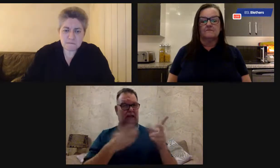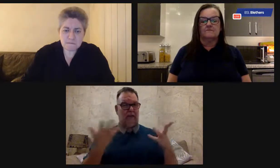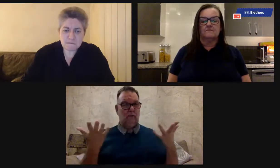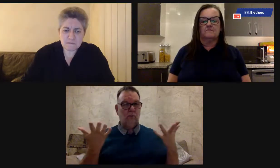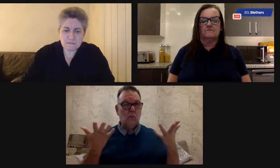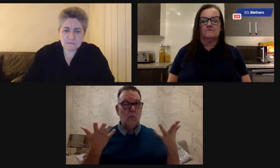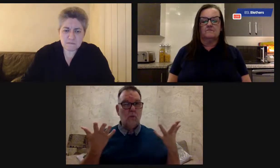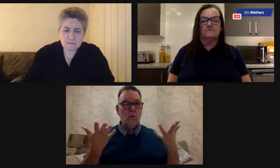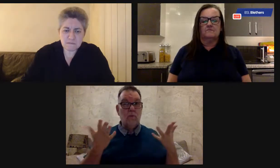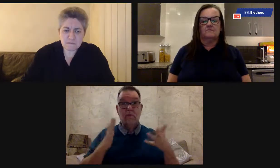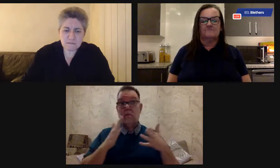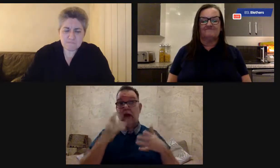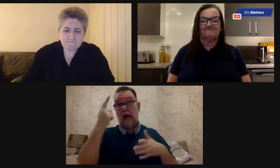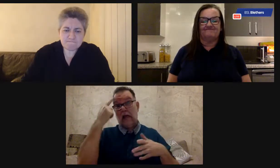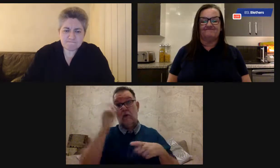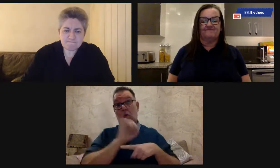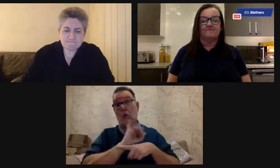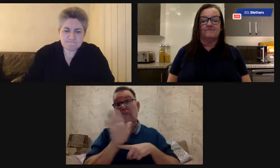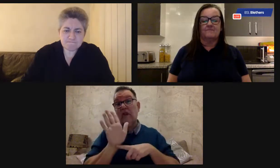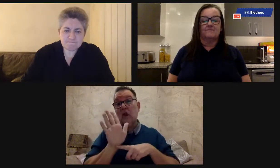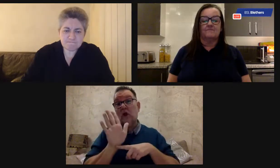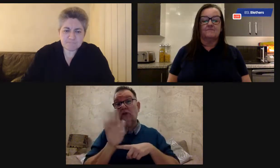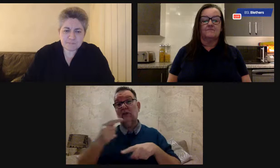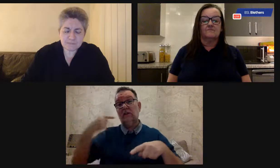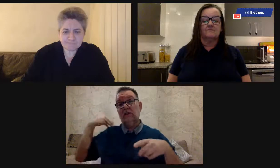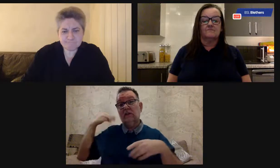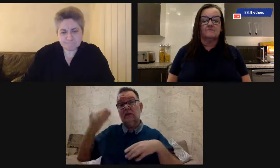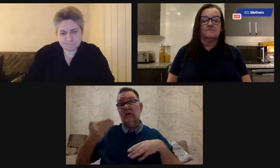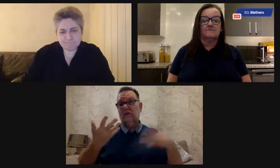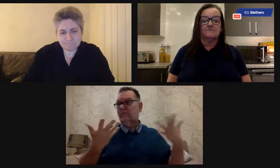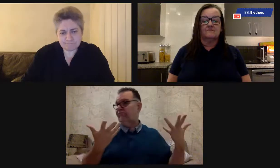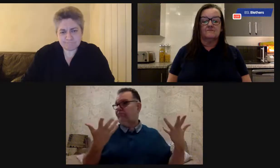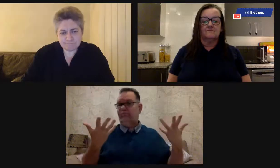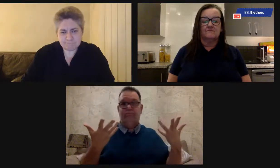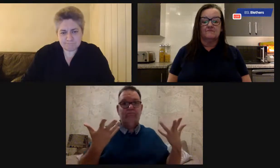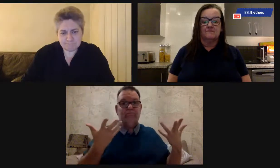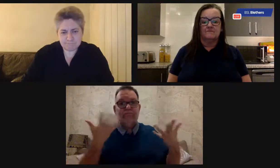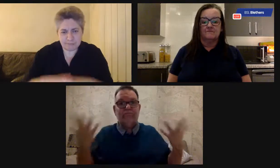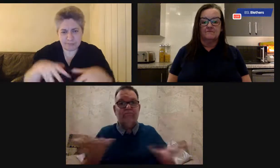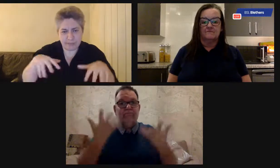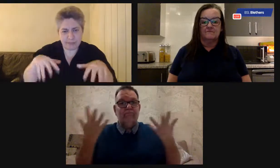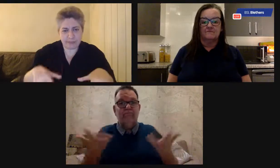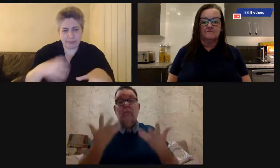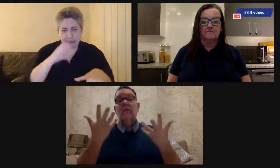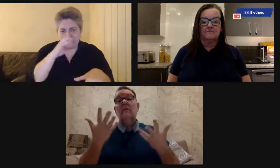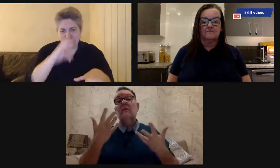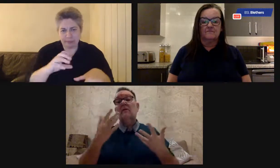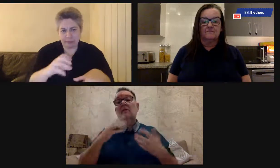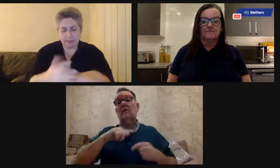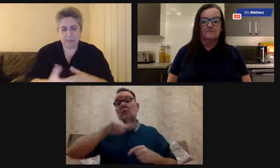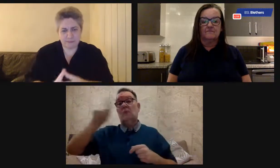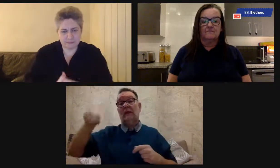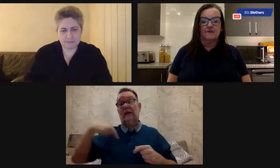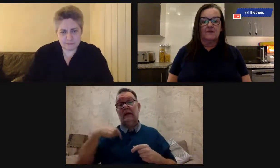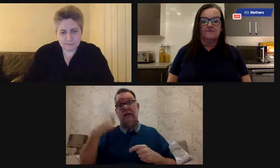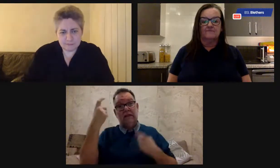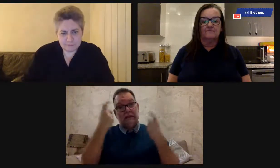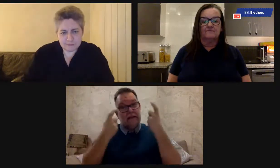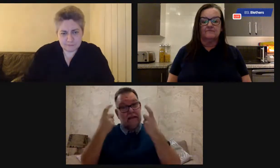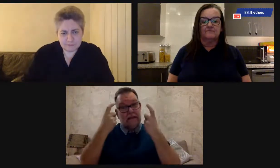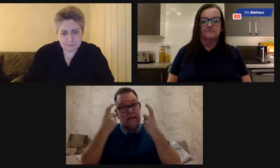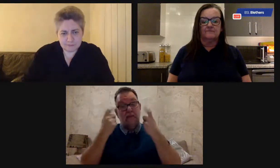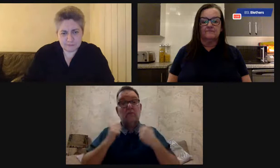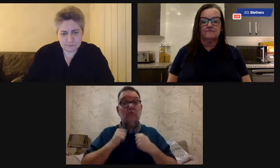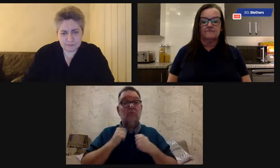earlier, normally we are only a 1 year, one event a year. But obviously, the way people have been